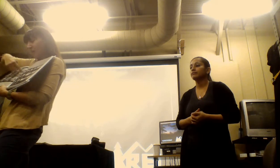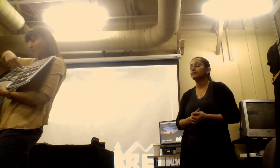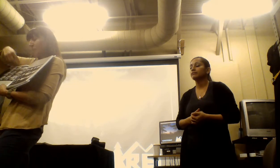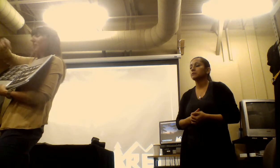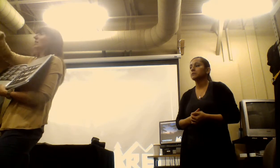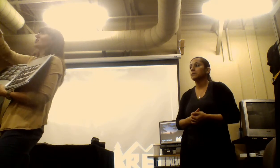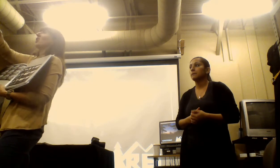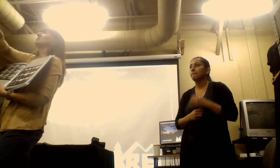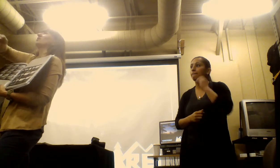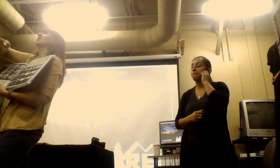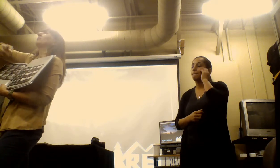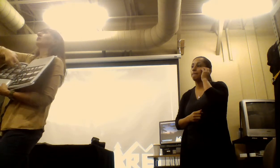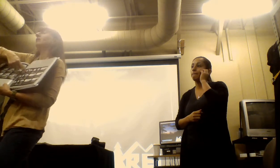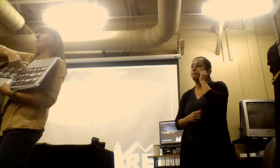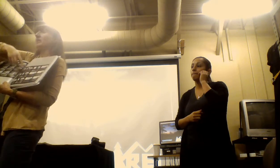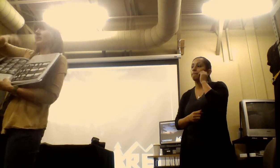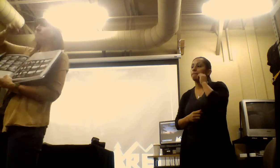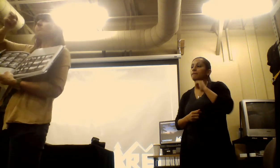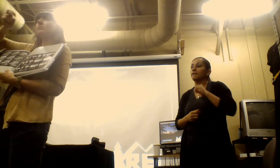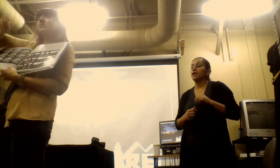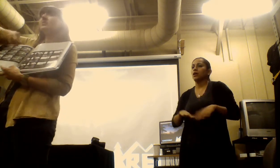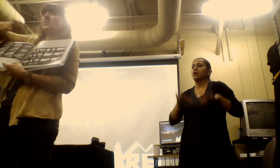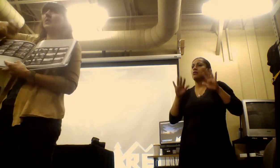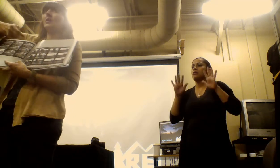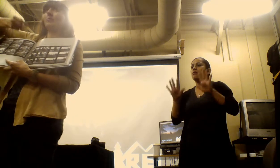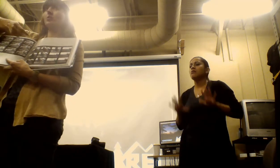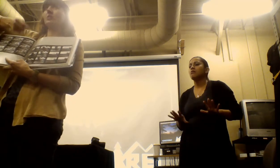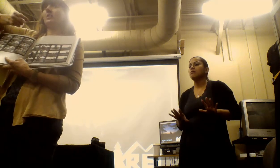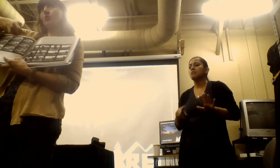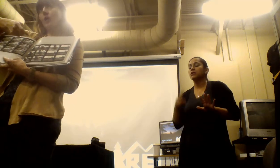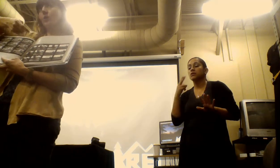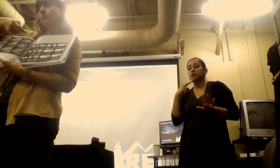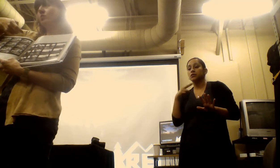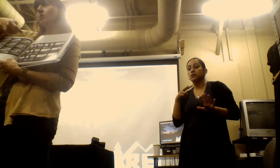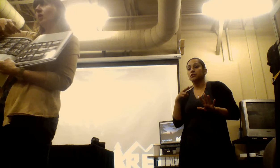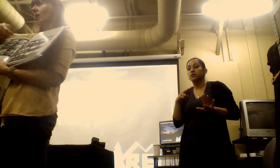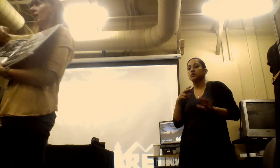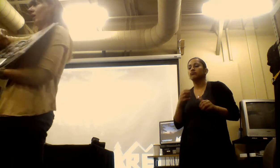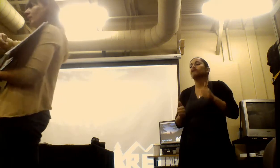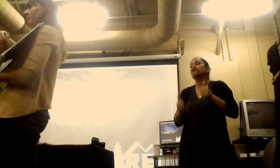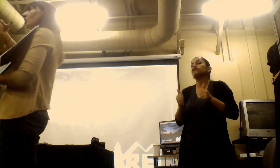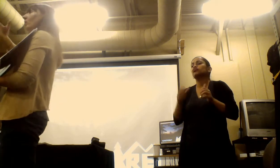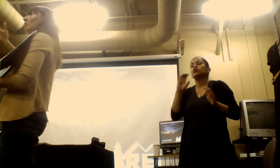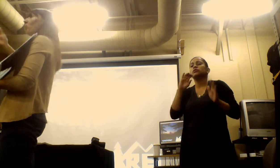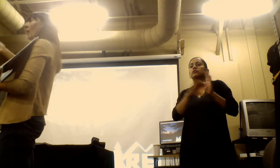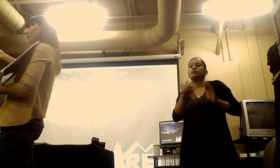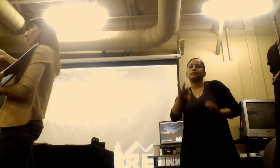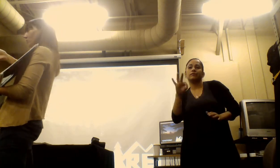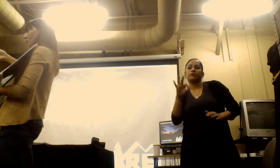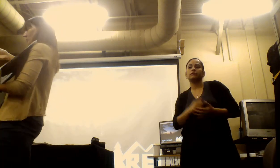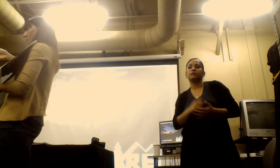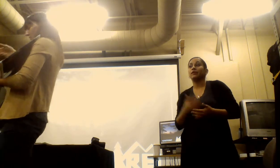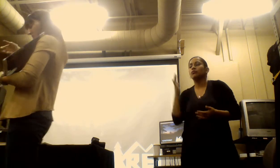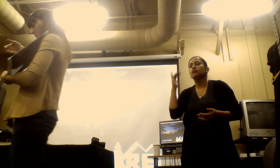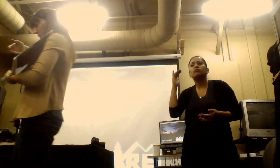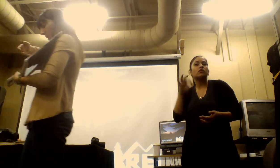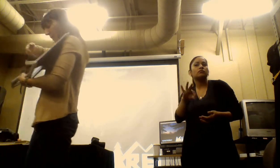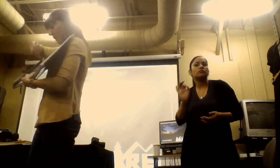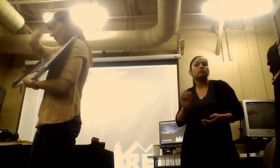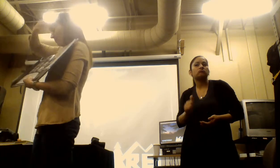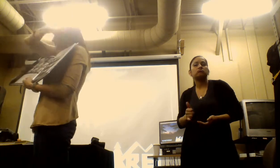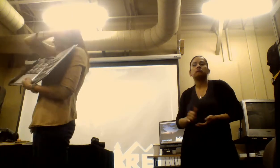images. And then it's also completely amazing to see the image that they chose, and why did they choose it.